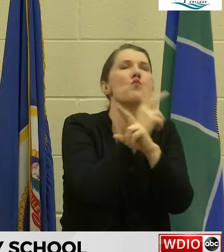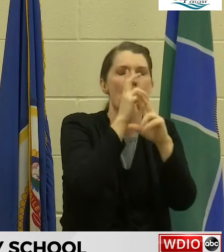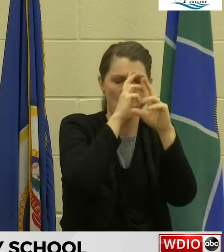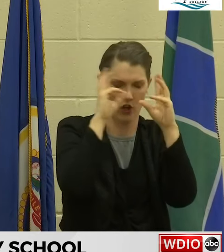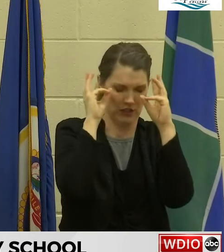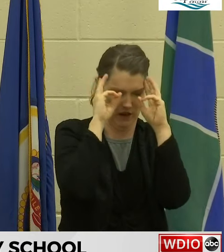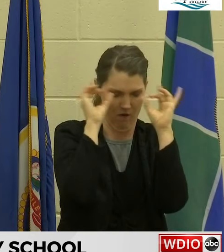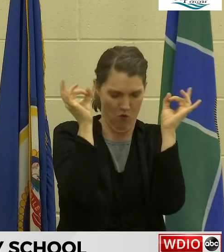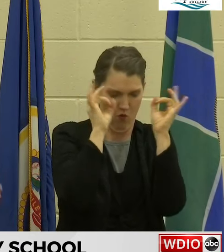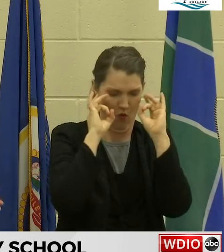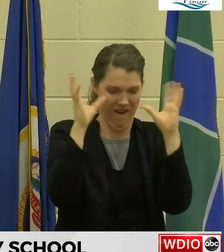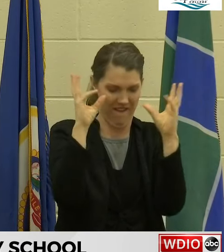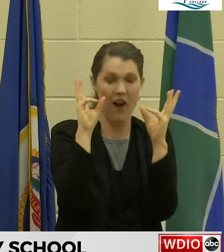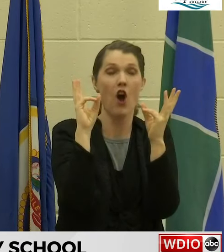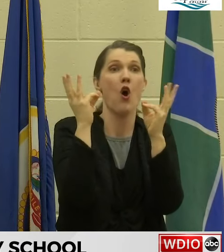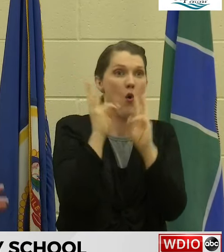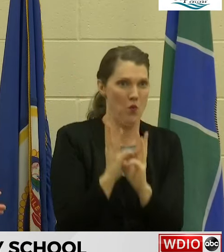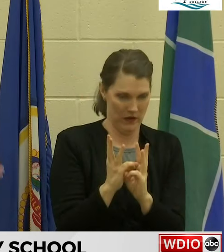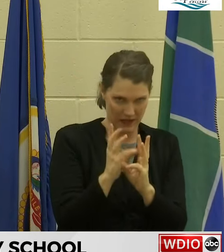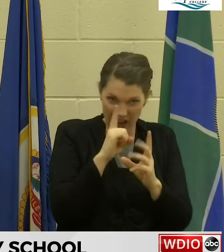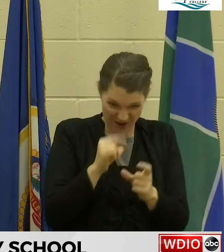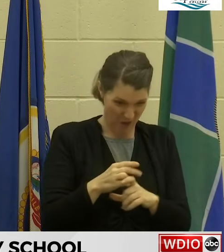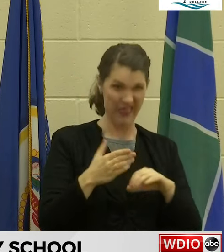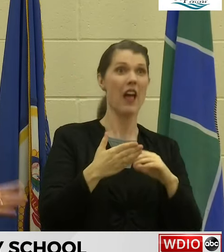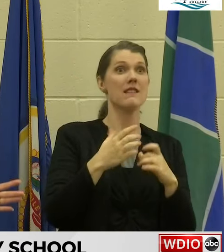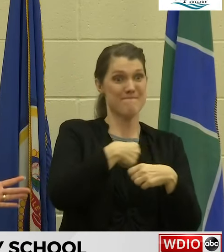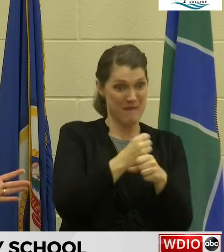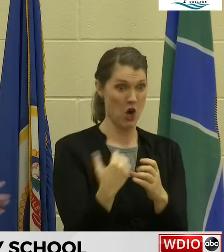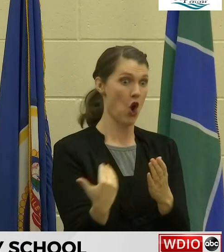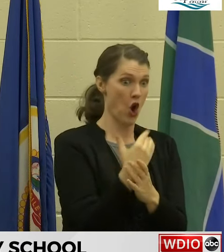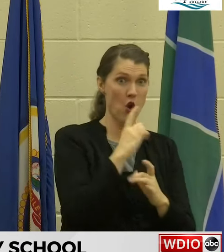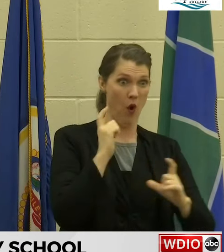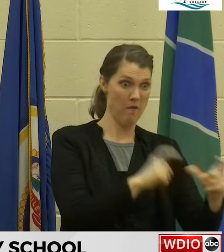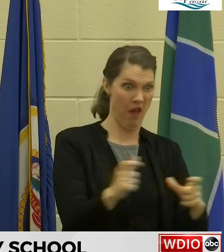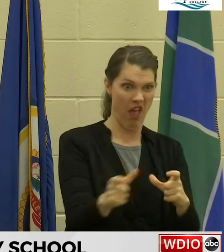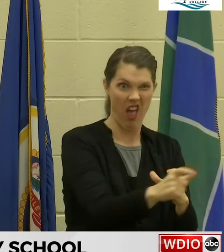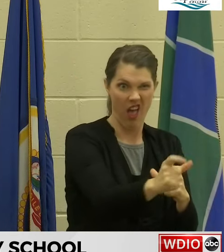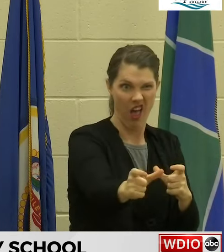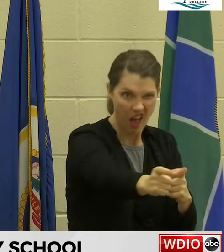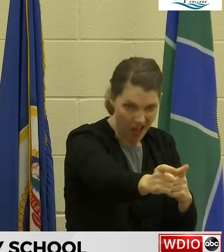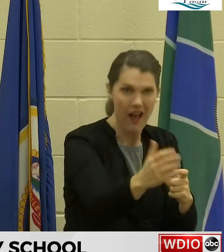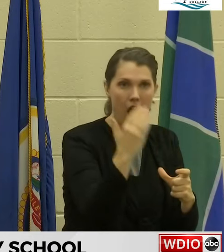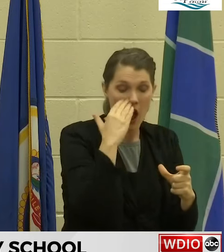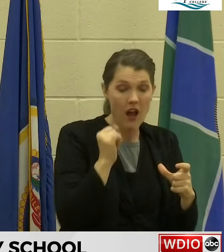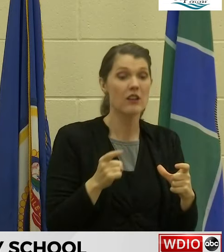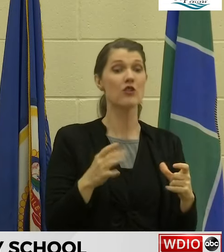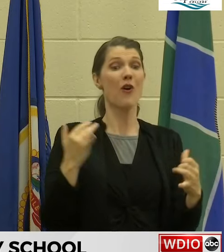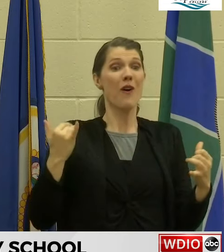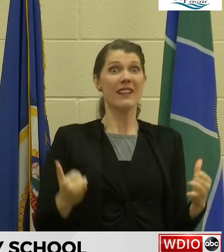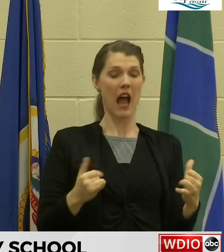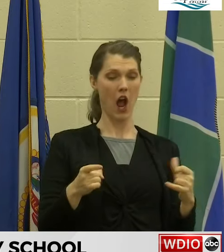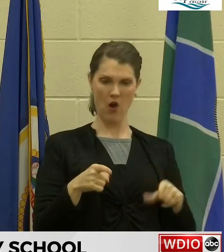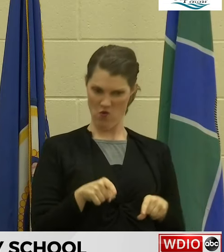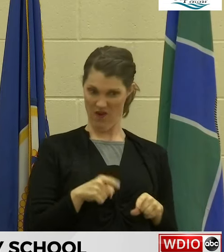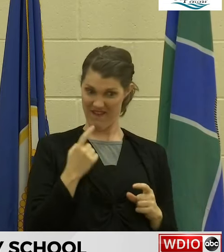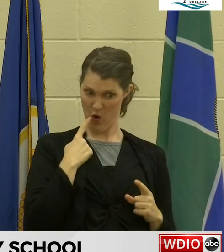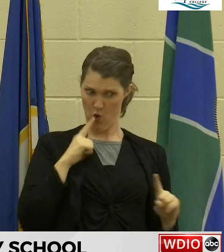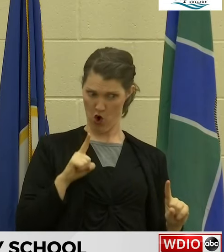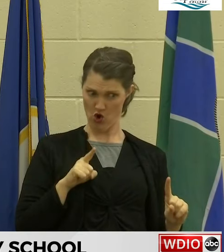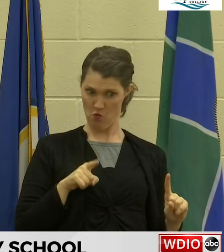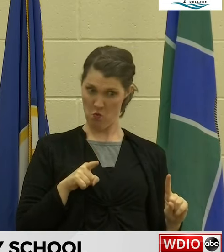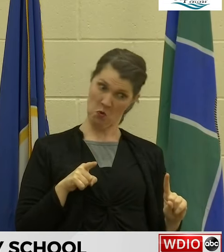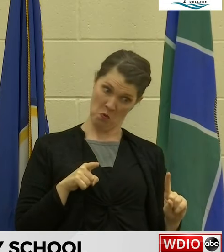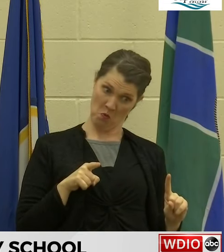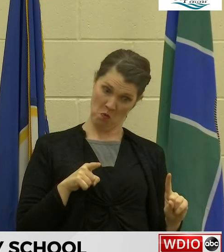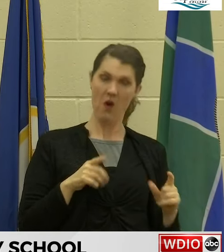most worst pothole season in history. And now we just need to figure out if we can